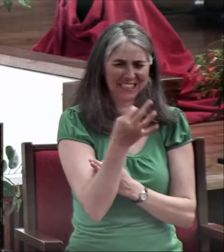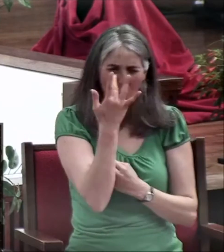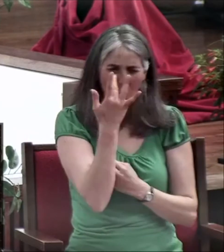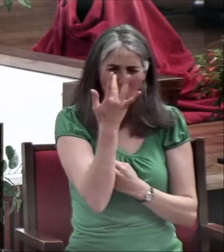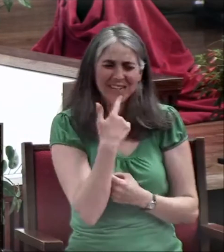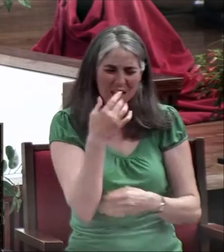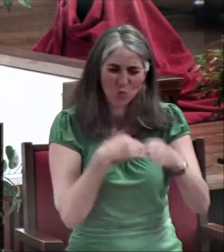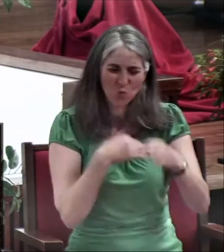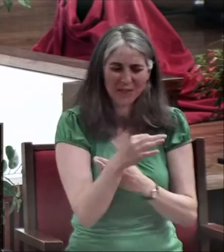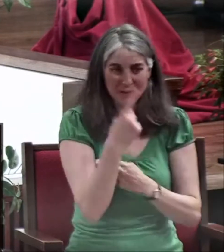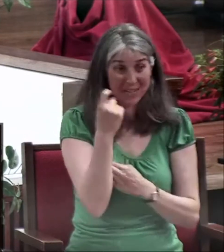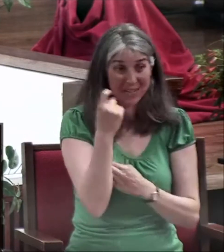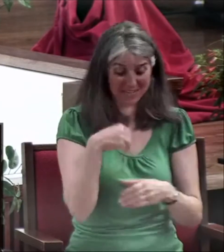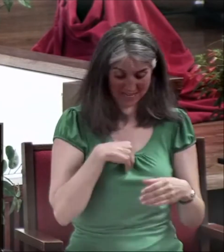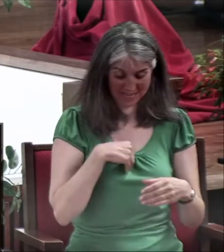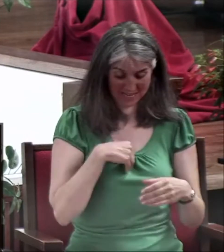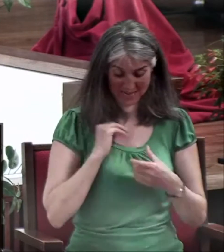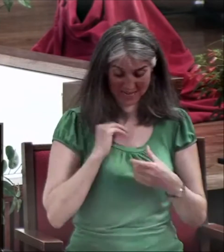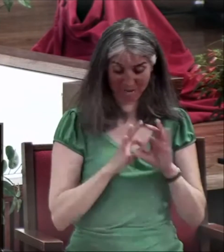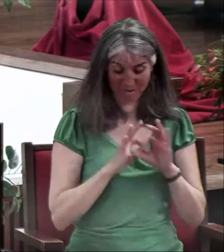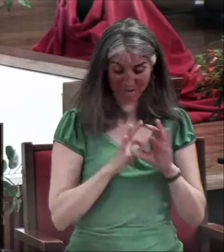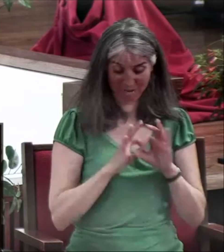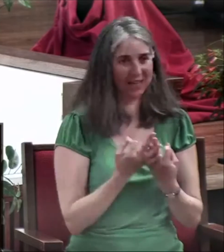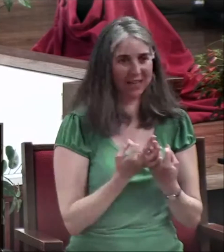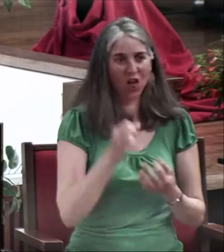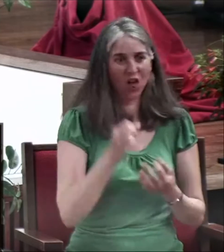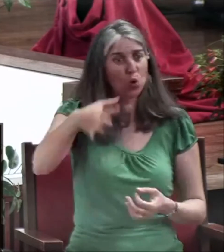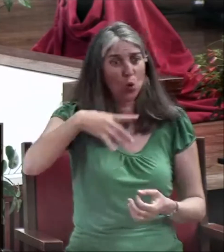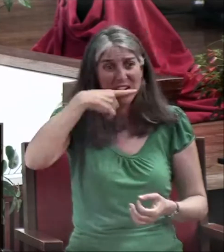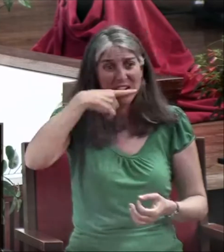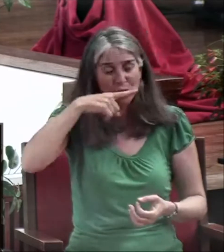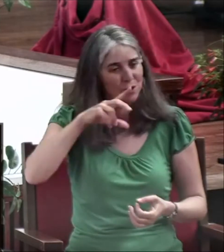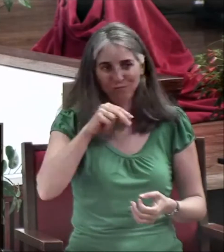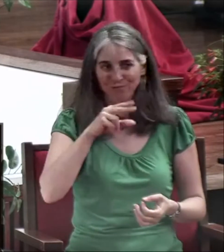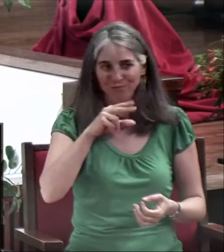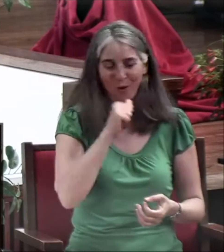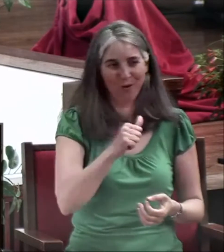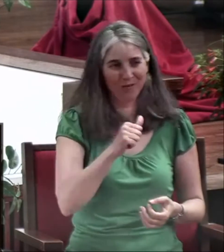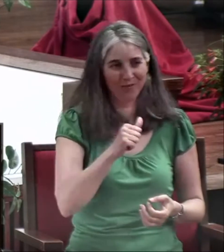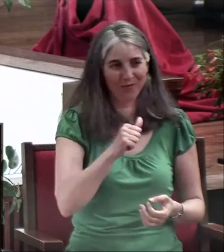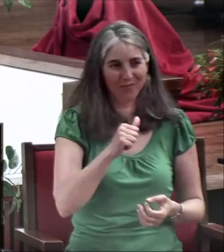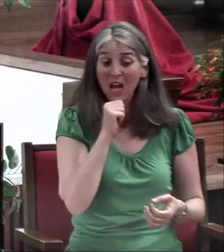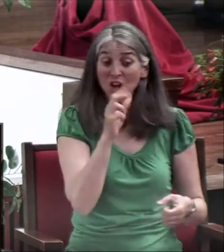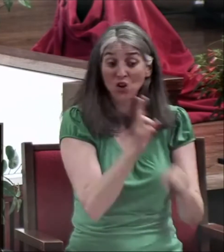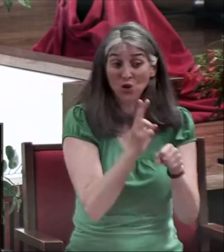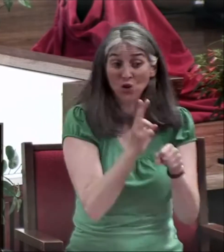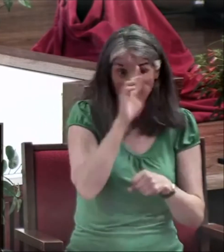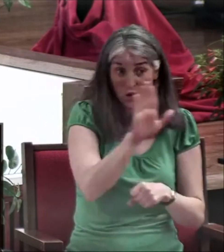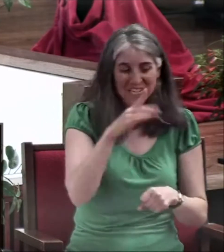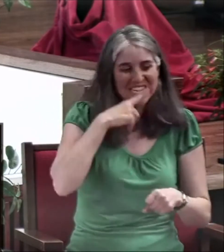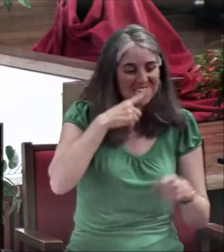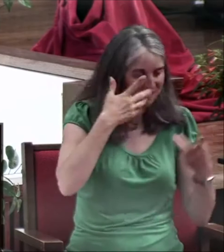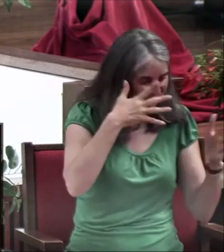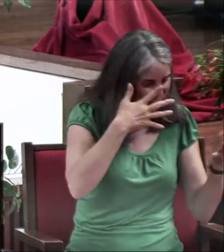replacing. And that's because in our family, these don't get thrown away. They may not get used on your teeth